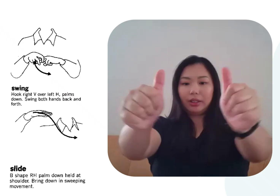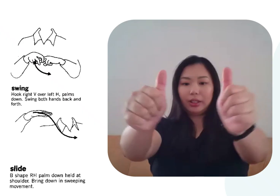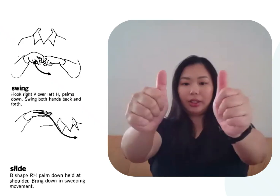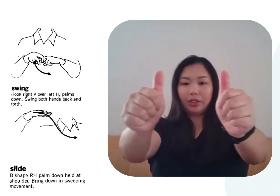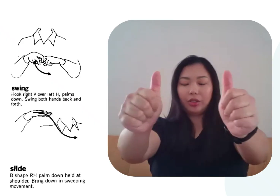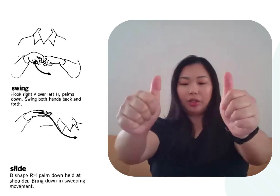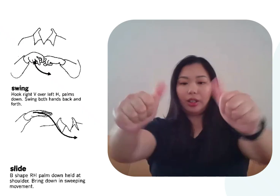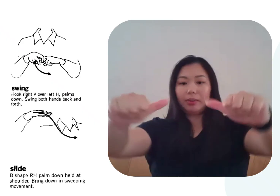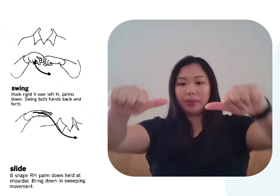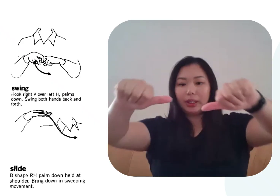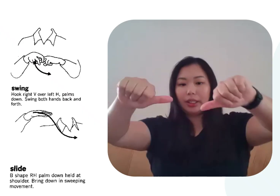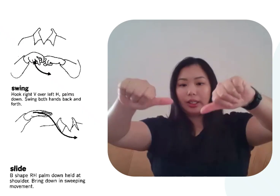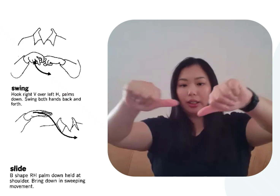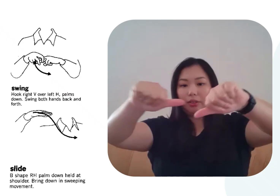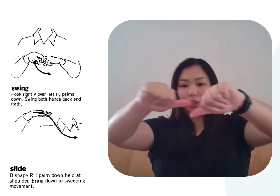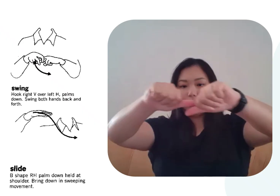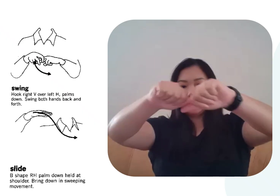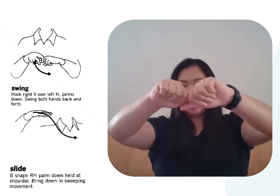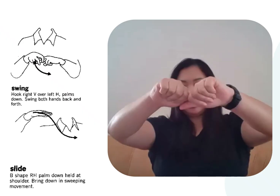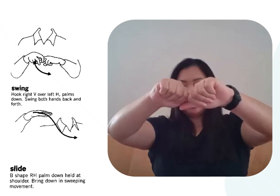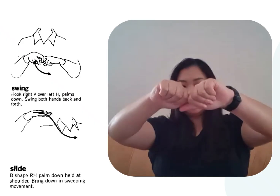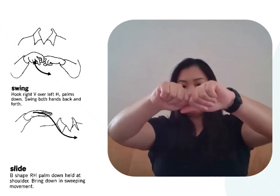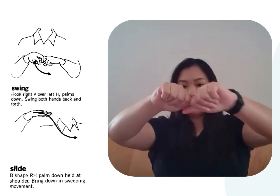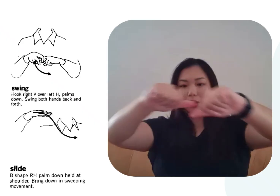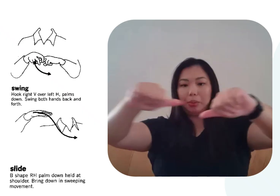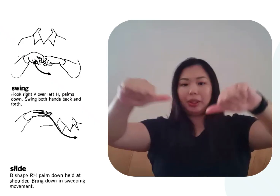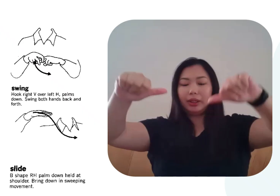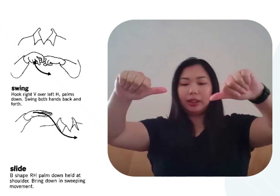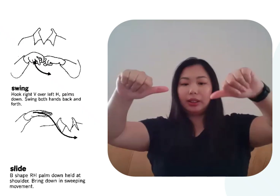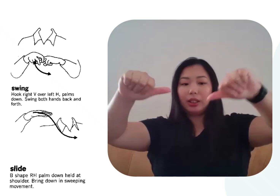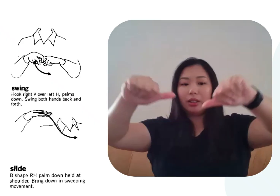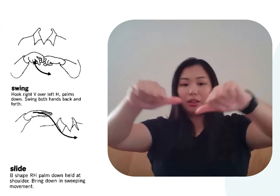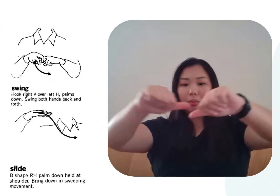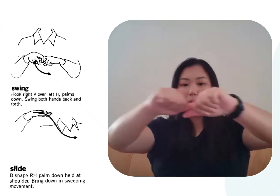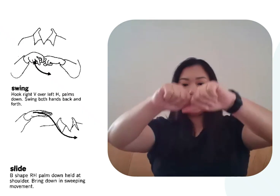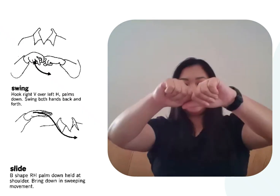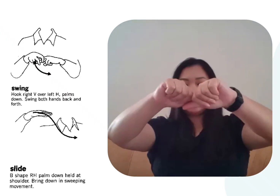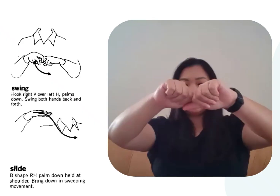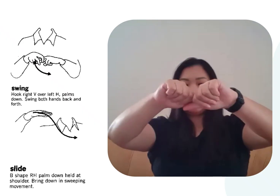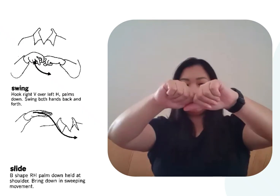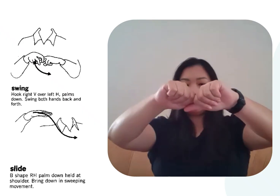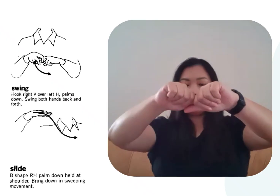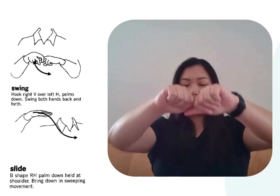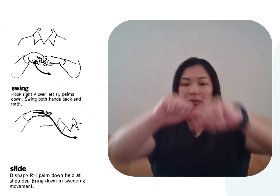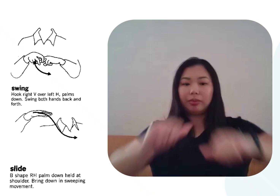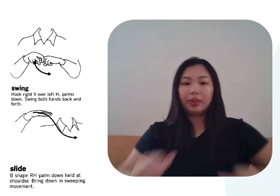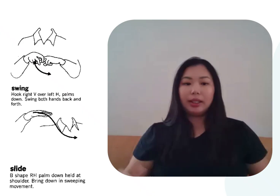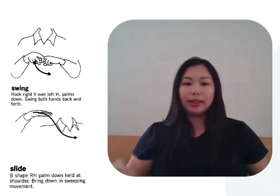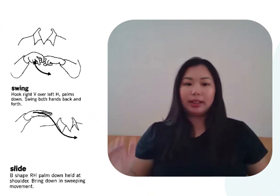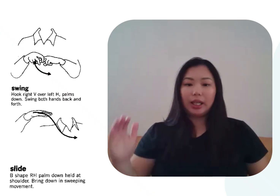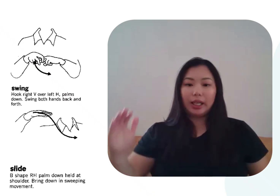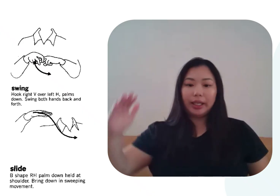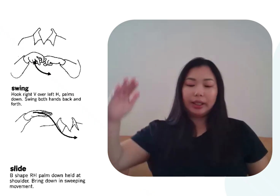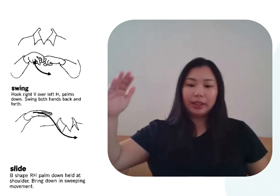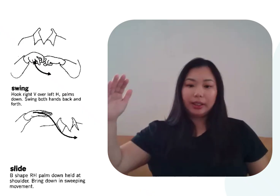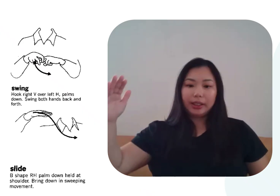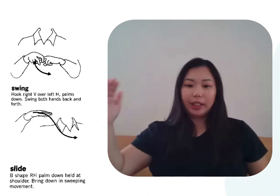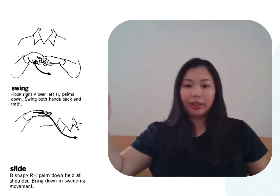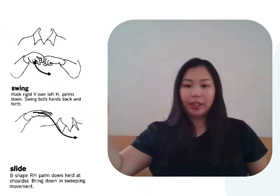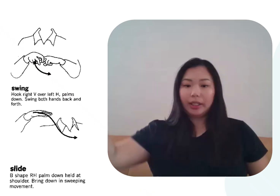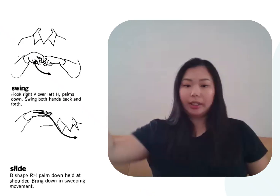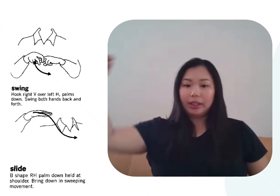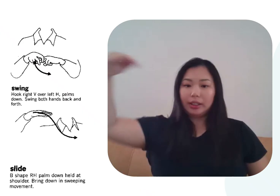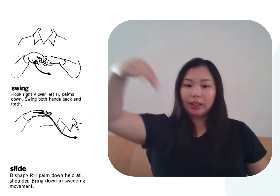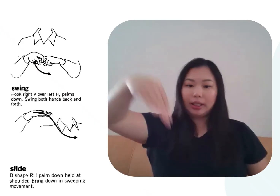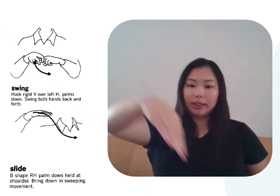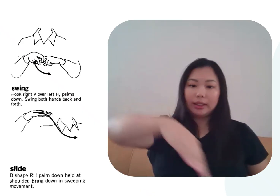Puzzle. You take your two thumbs and you fit them together like a puzzle piece. Puzzle. Slide. Take